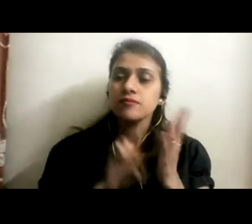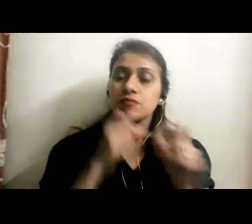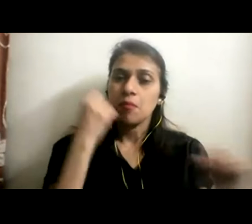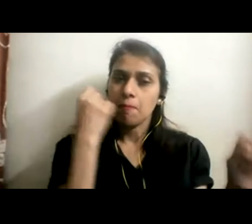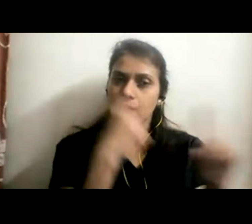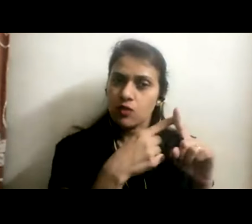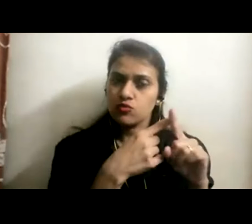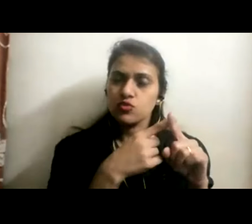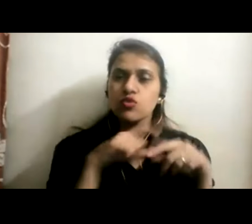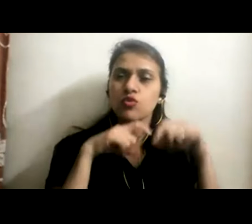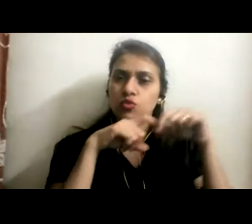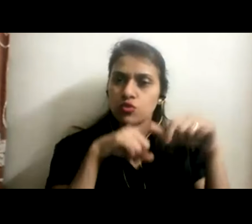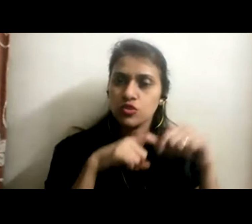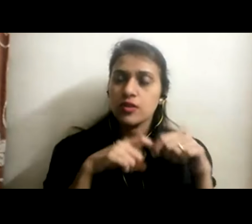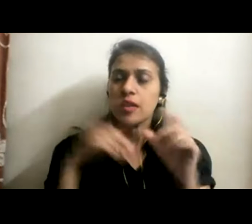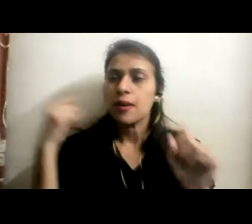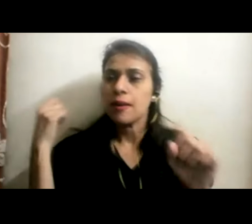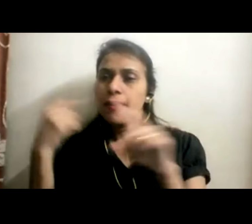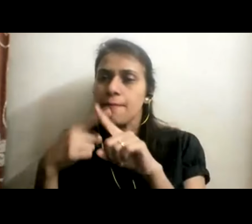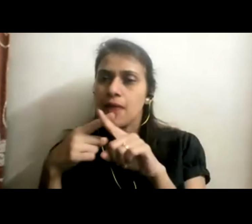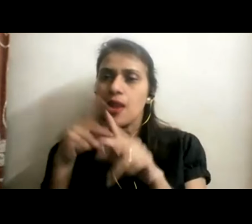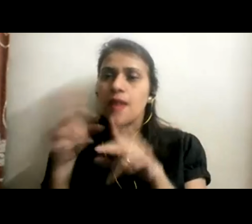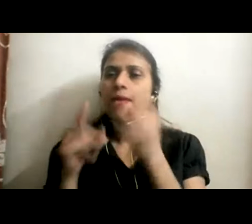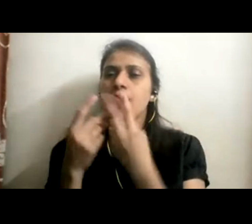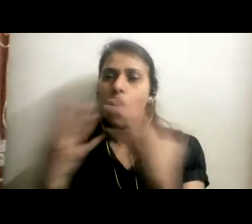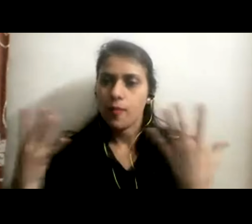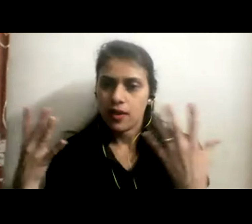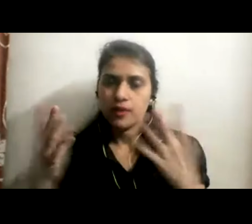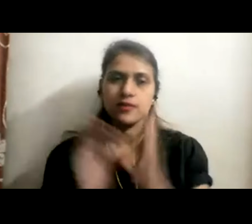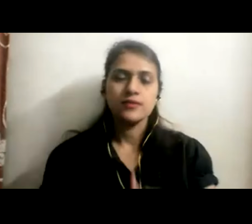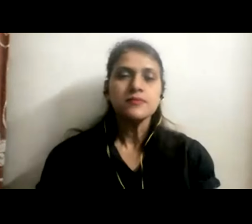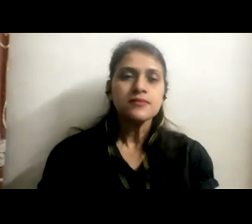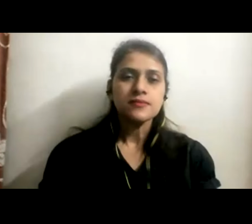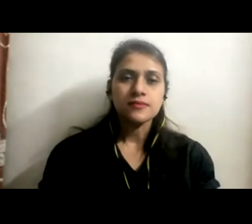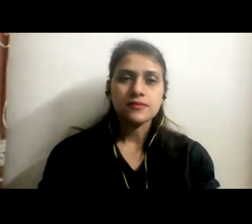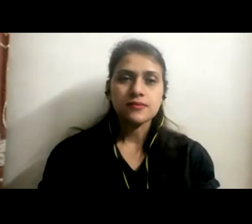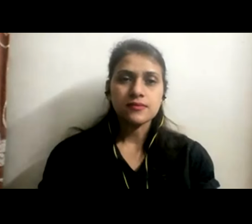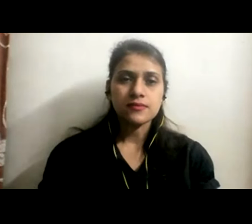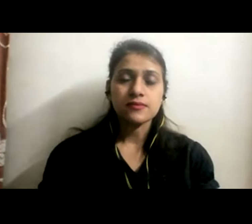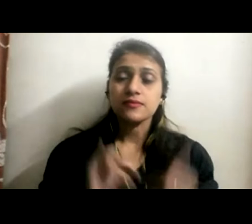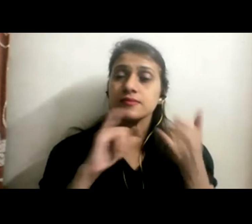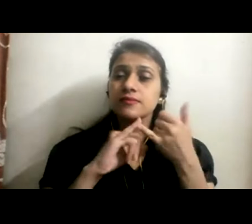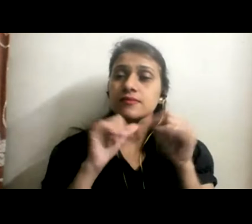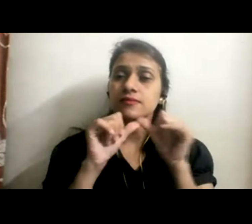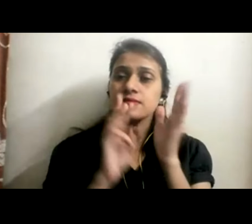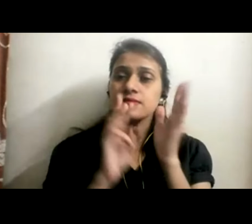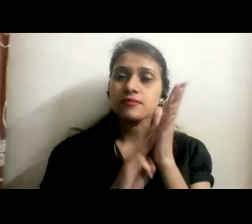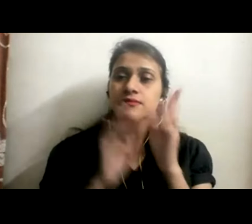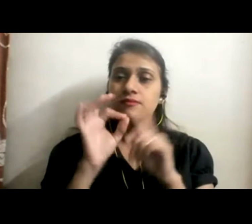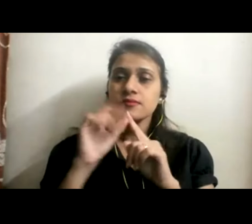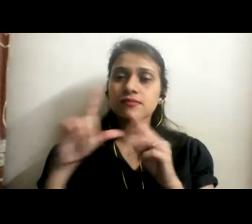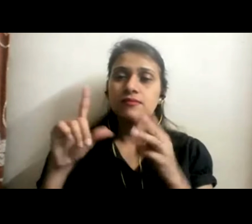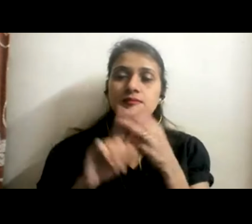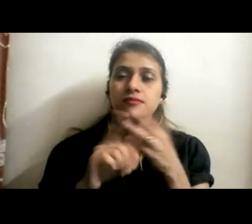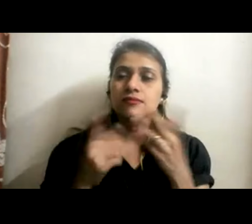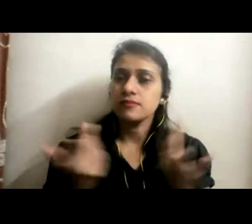populations. Okay, and then again so sample is basically the part